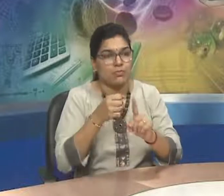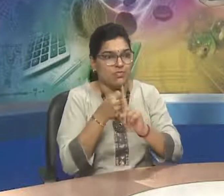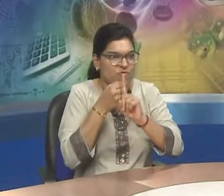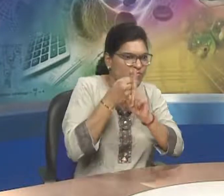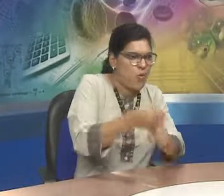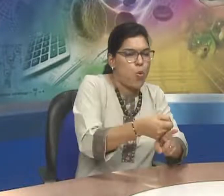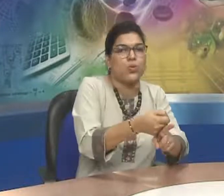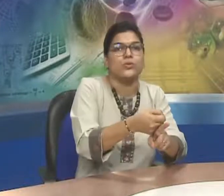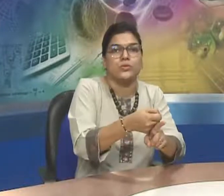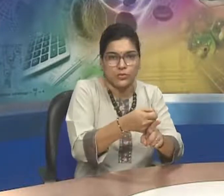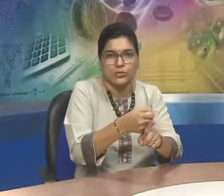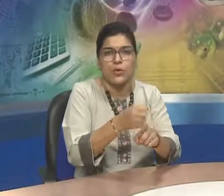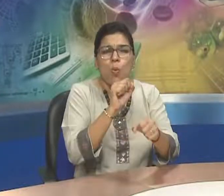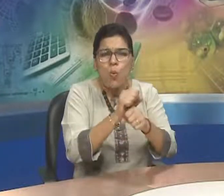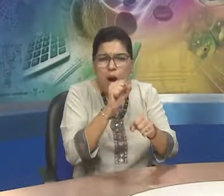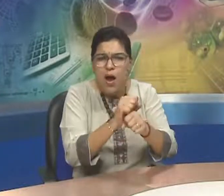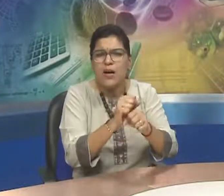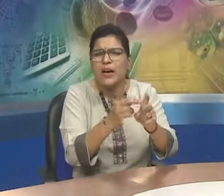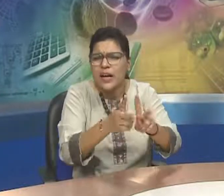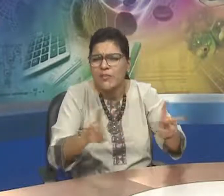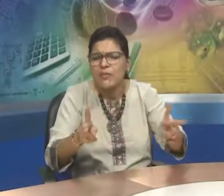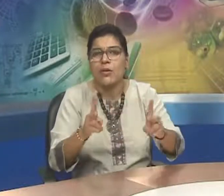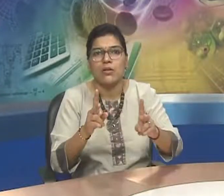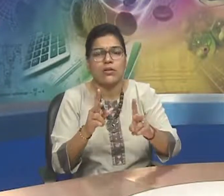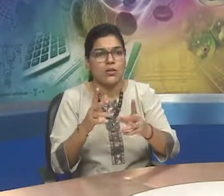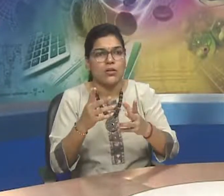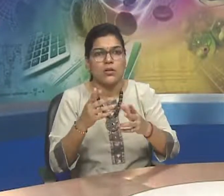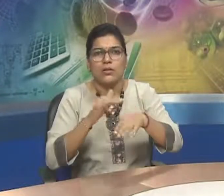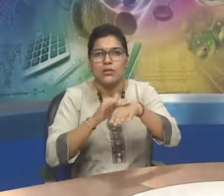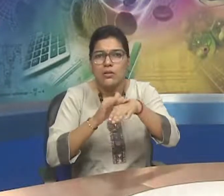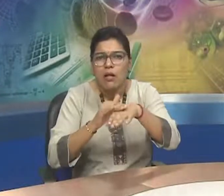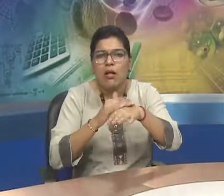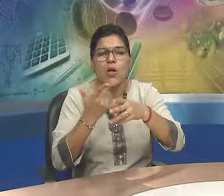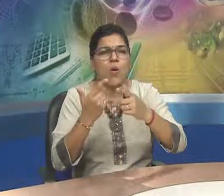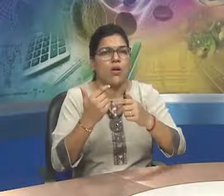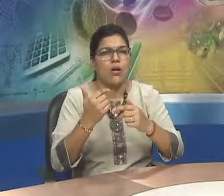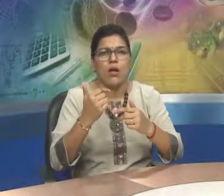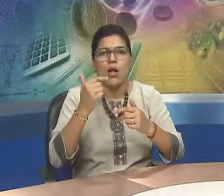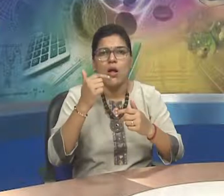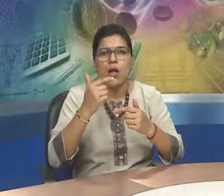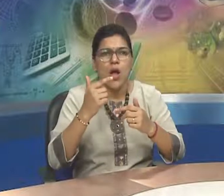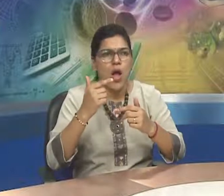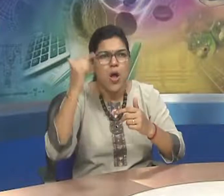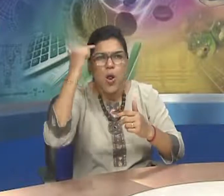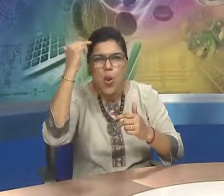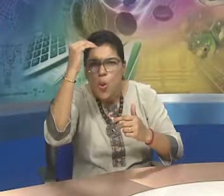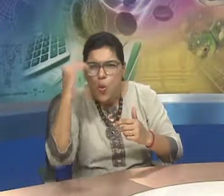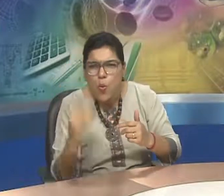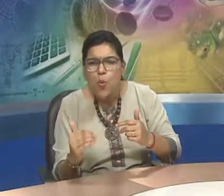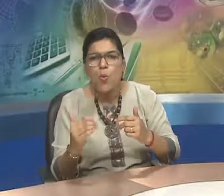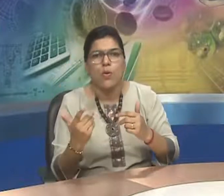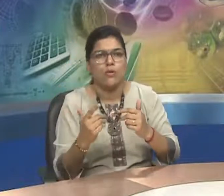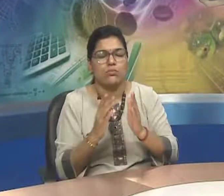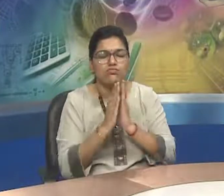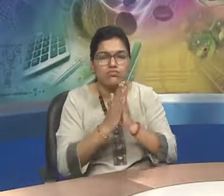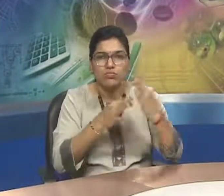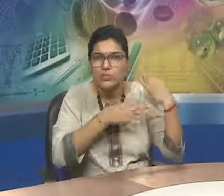the force which is given because of the pressure, the mental pressure, the